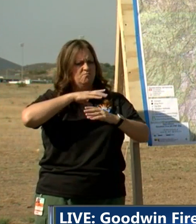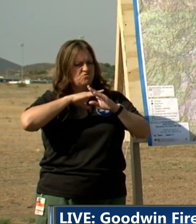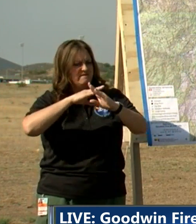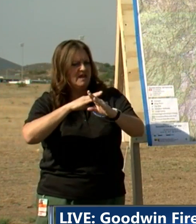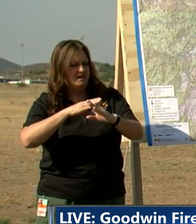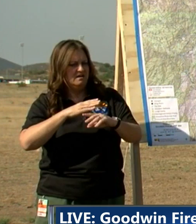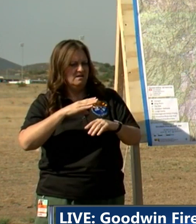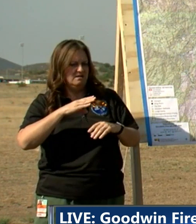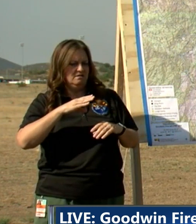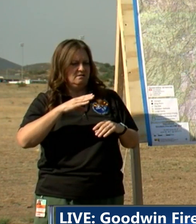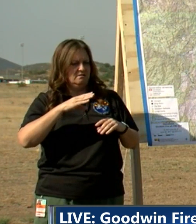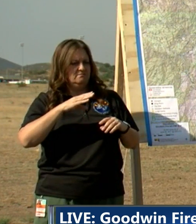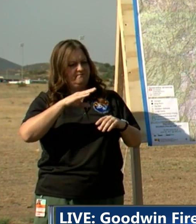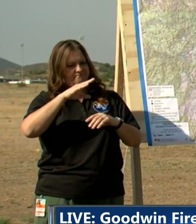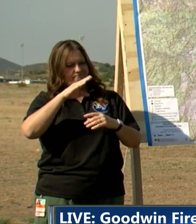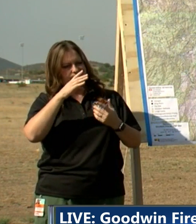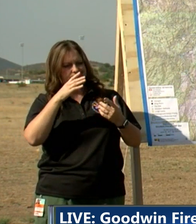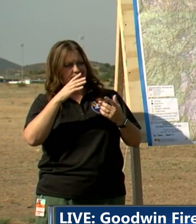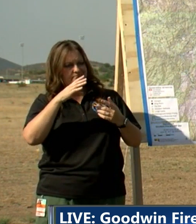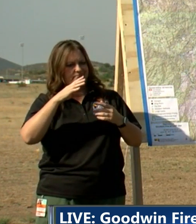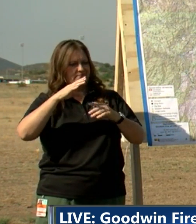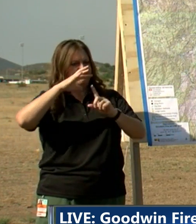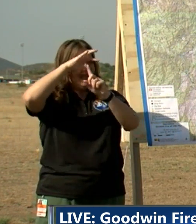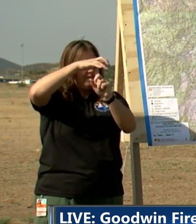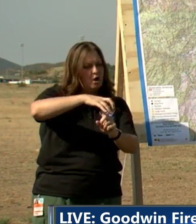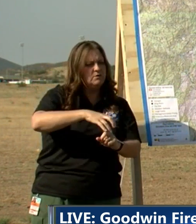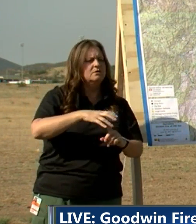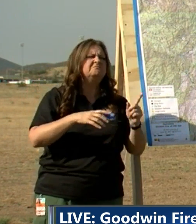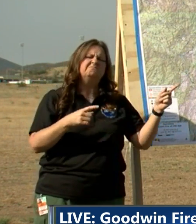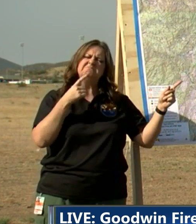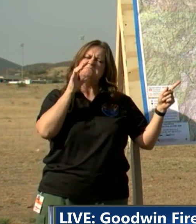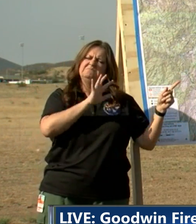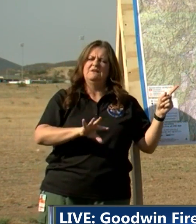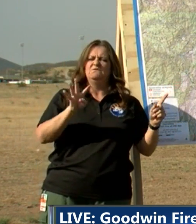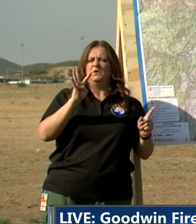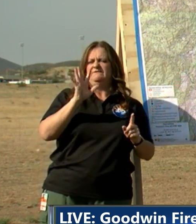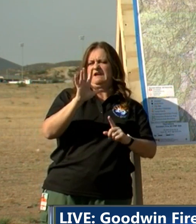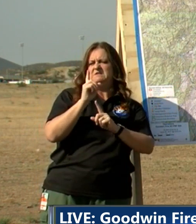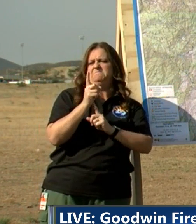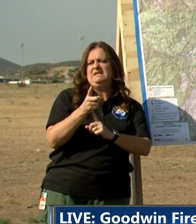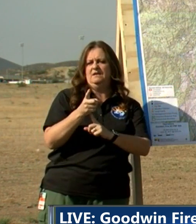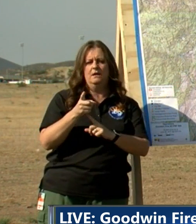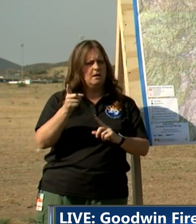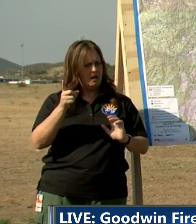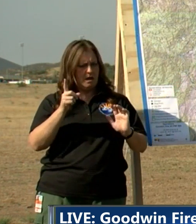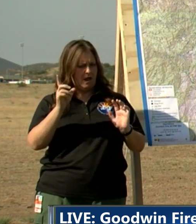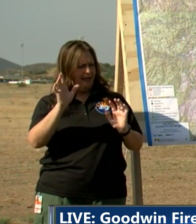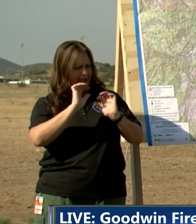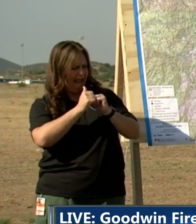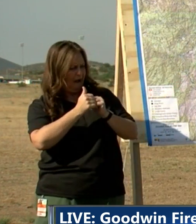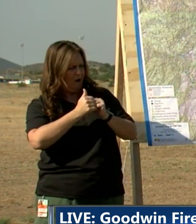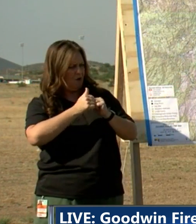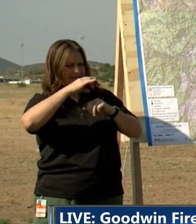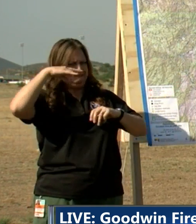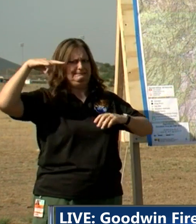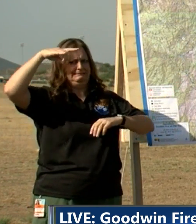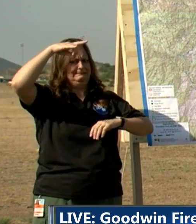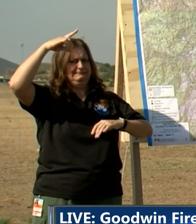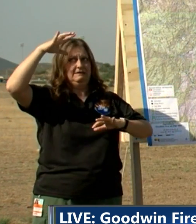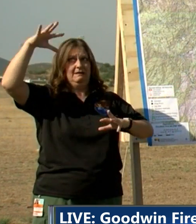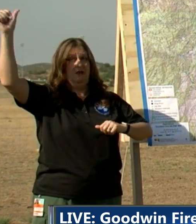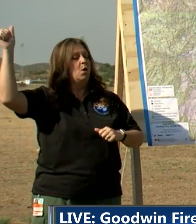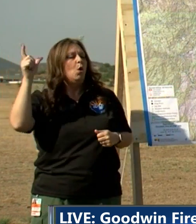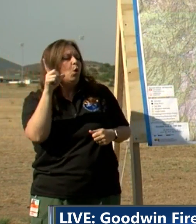good 45 minutes, maybe an hour. That was So, yesterday afternoon? yes, yesterday afternoon. And how did you get that drone out of the air? Whoever